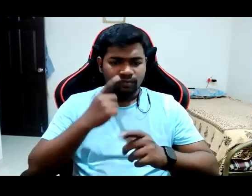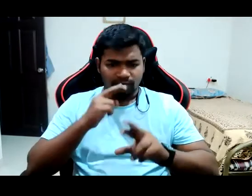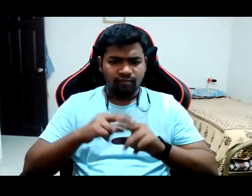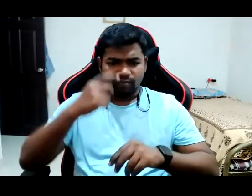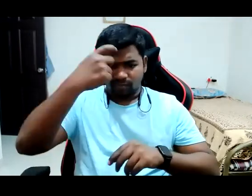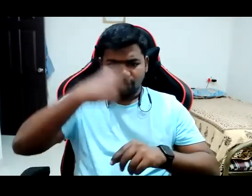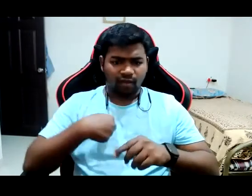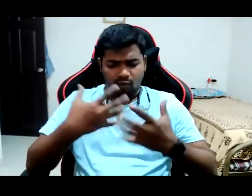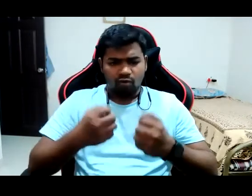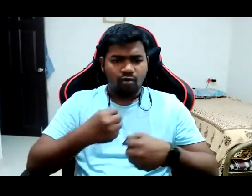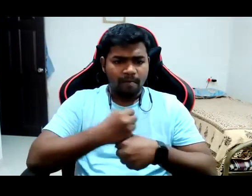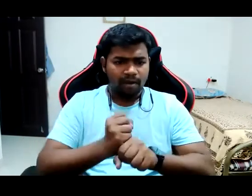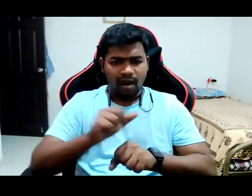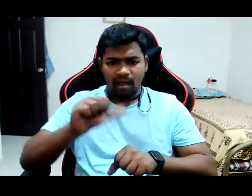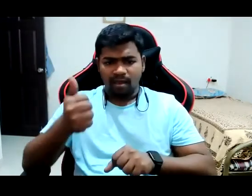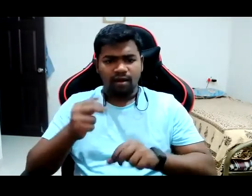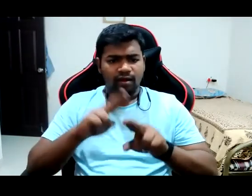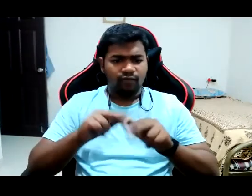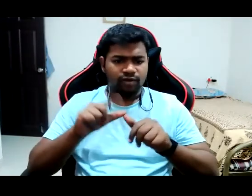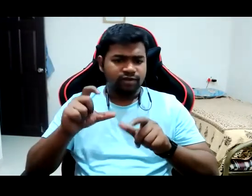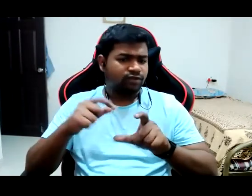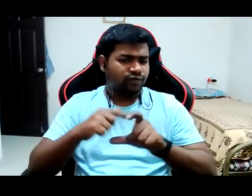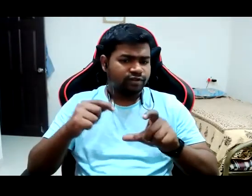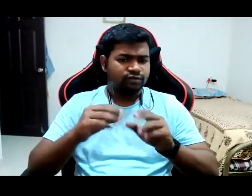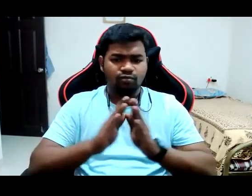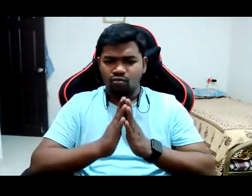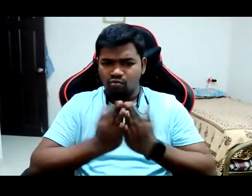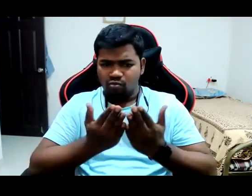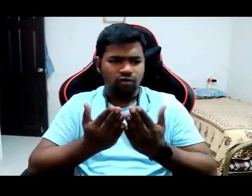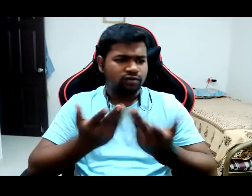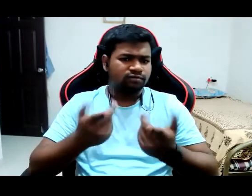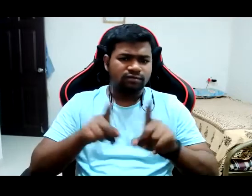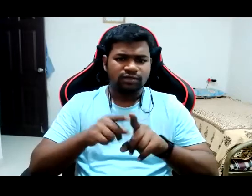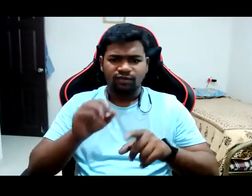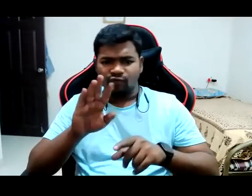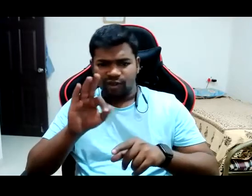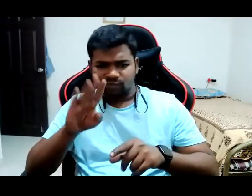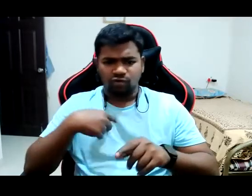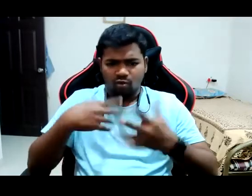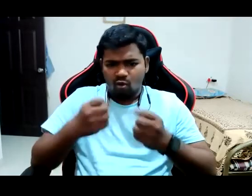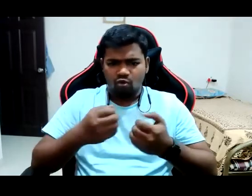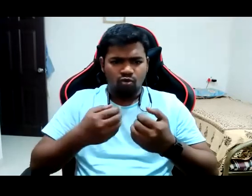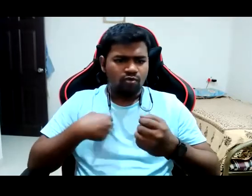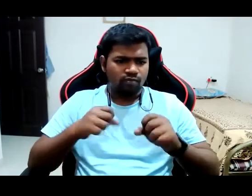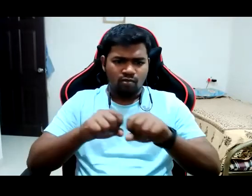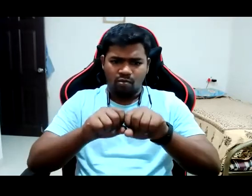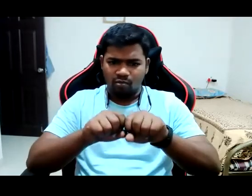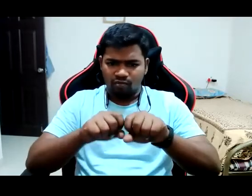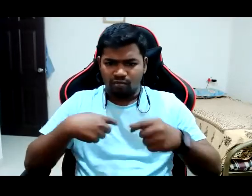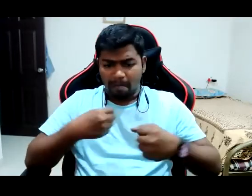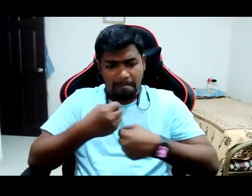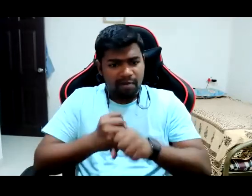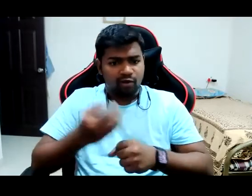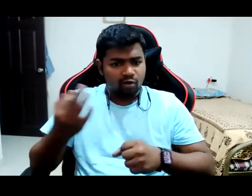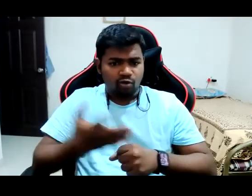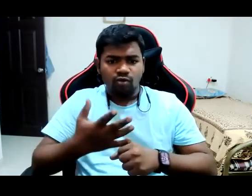Facebook, I might have like 1,000 different approaches in how I want to build Facebook, right? So just the fact that I'm building Facebook